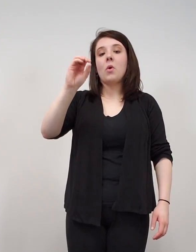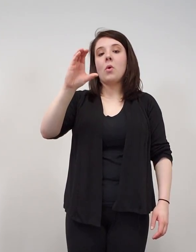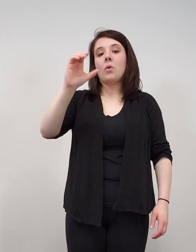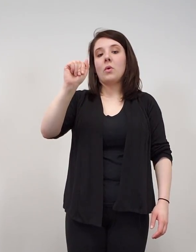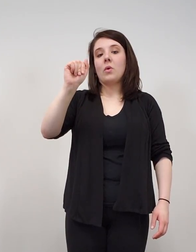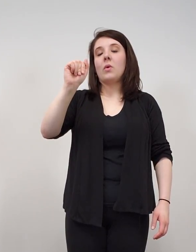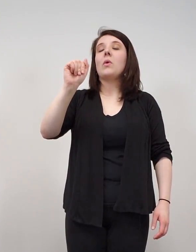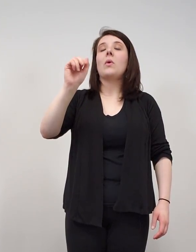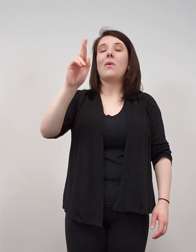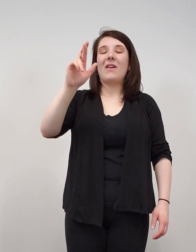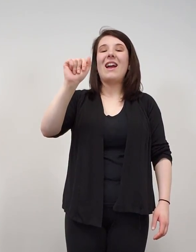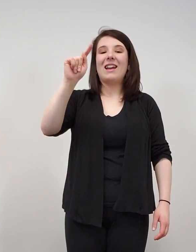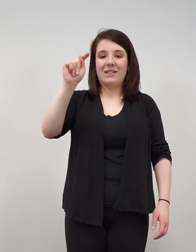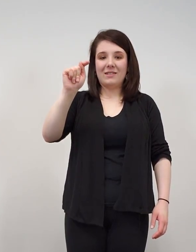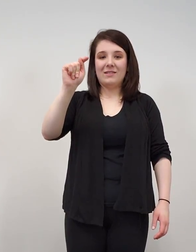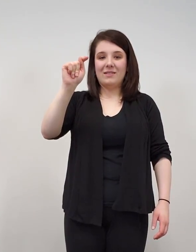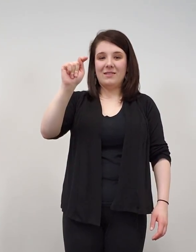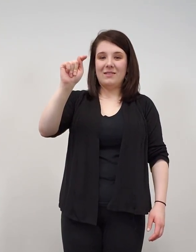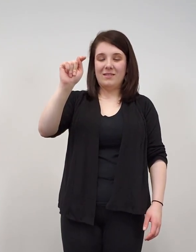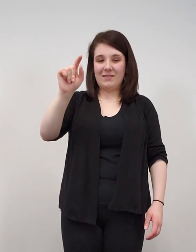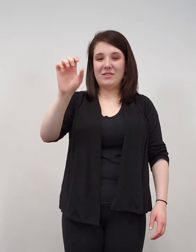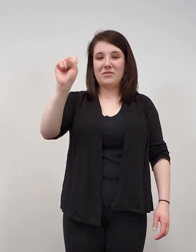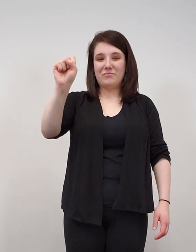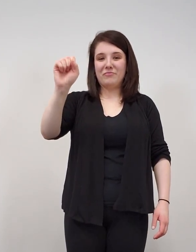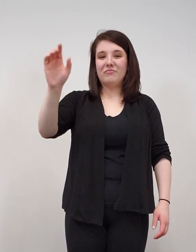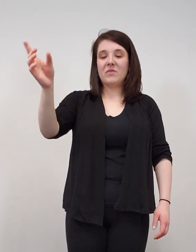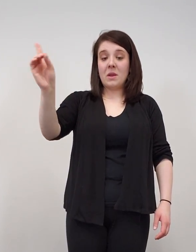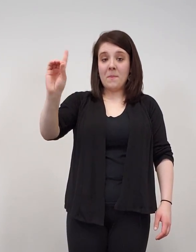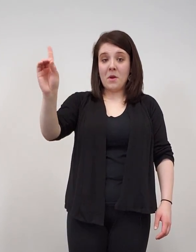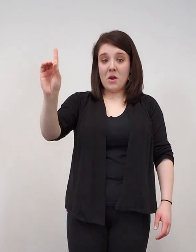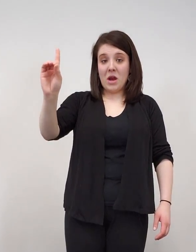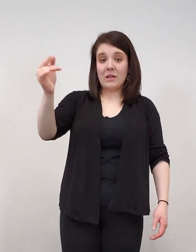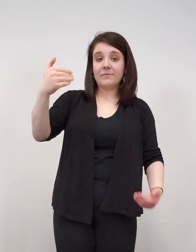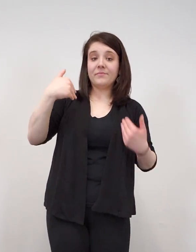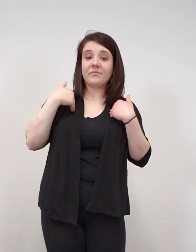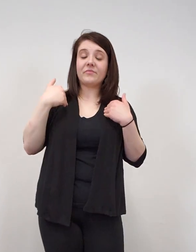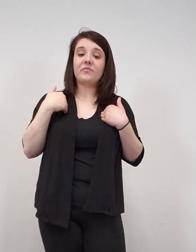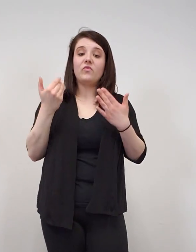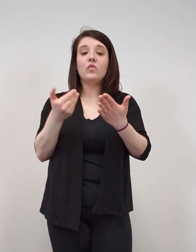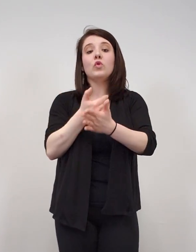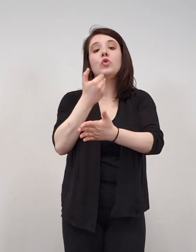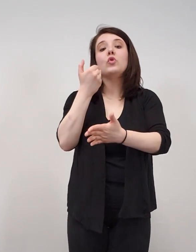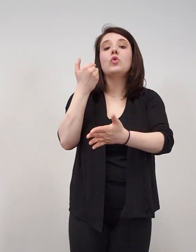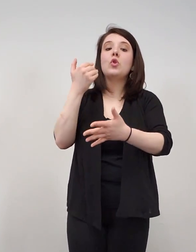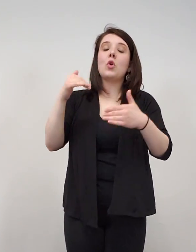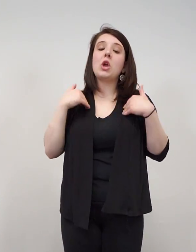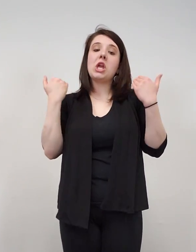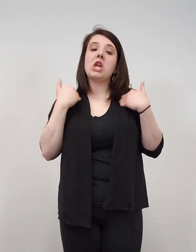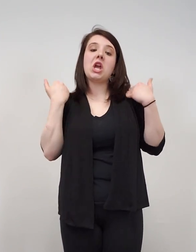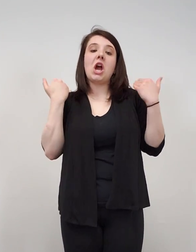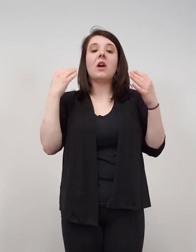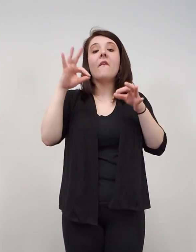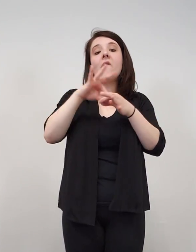page 740, gained new young voters among the city's ethnic groups. So the Democrats started to